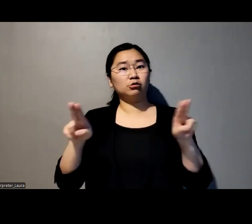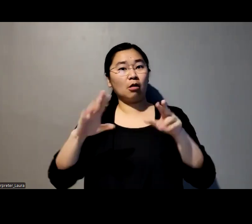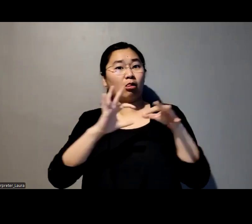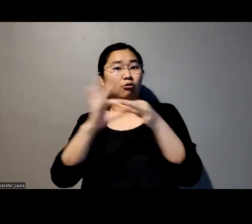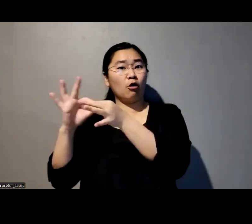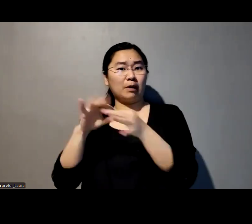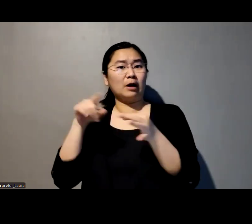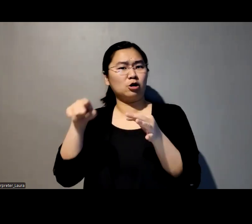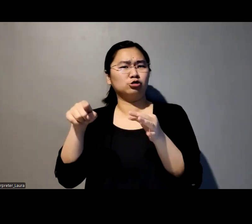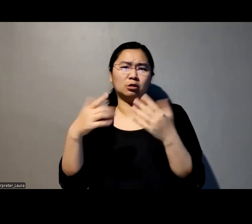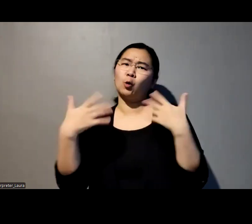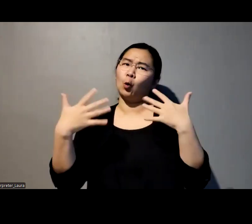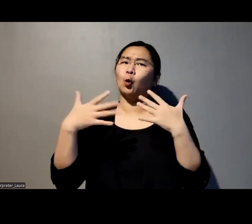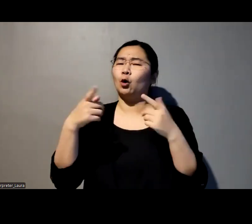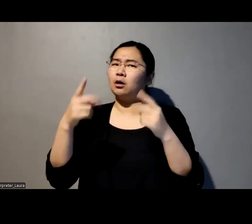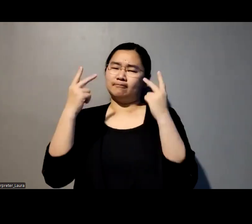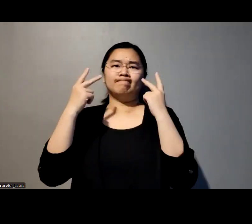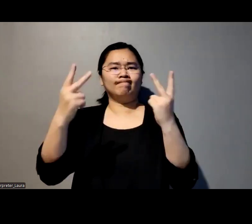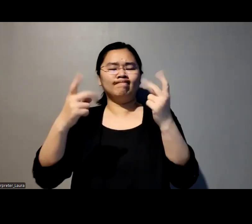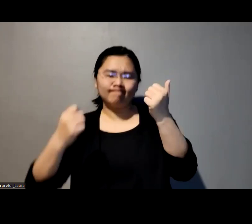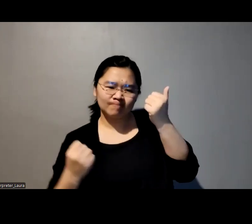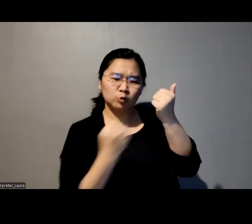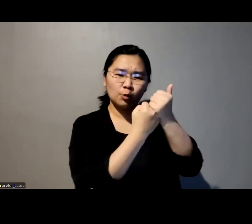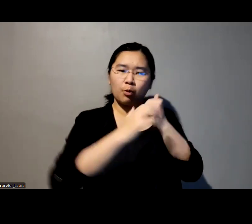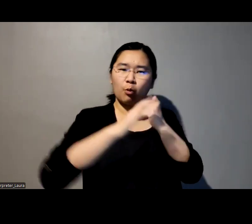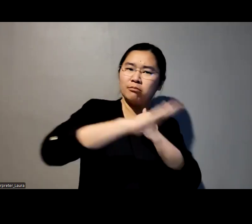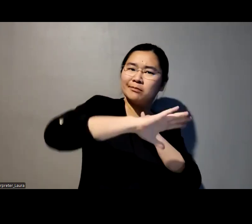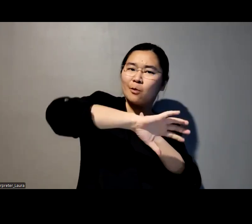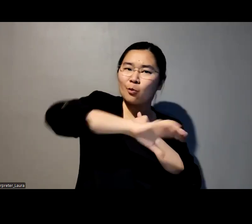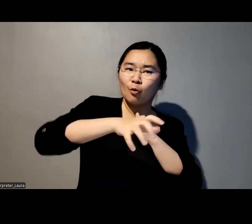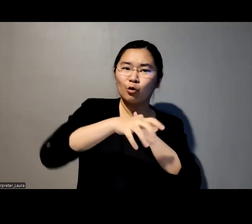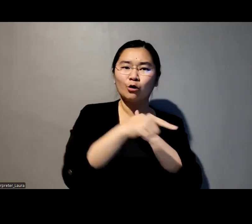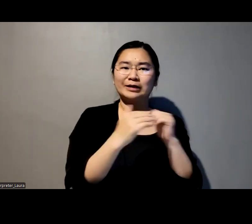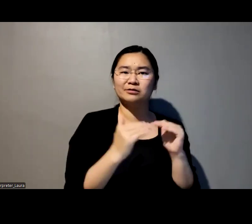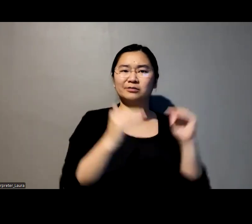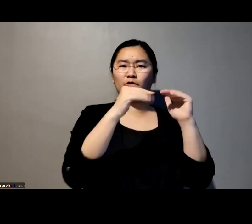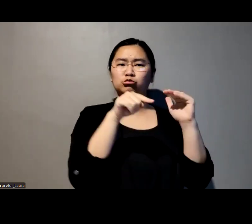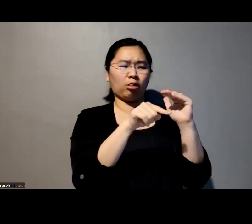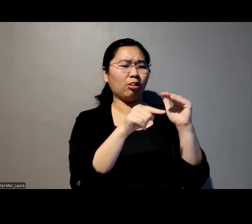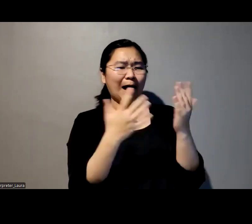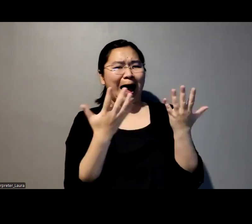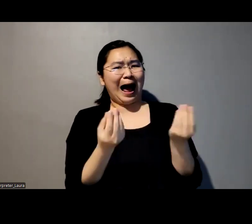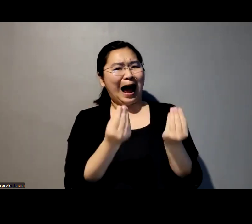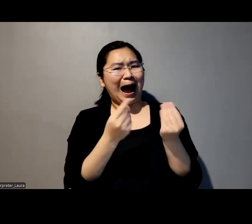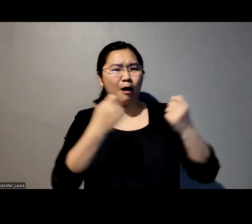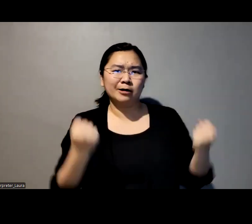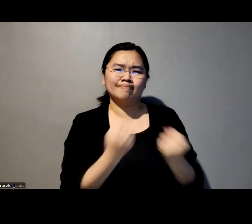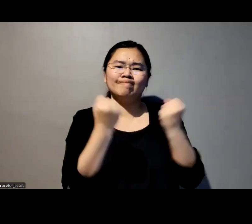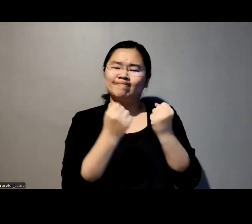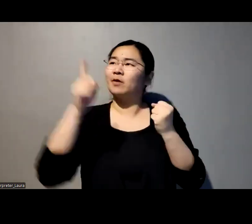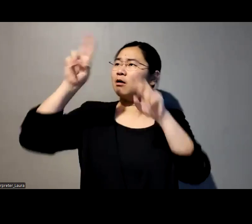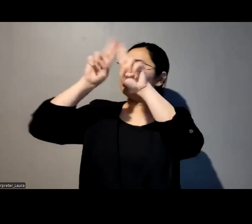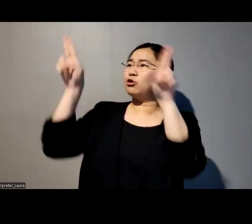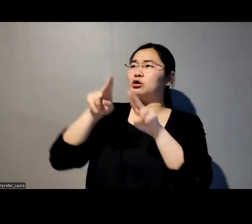Disabilities on deinstitutionalization, Section 12 speaks specifically about international